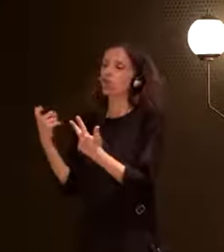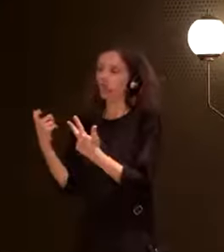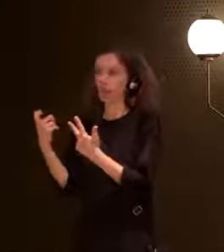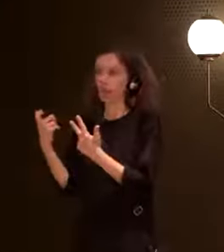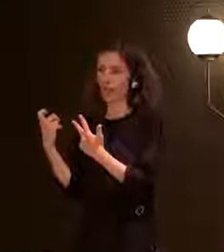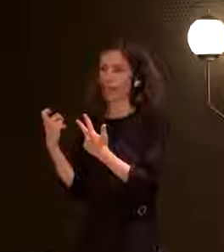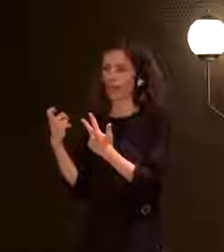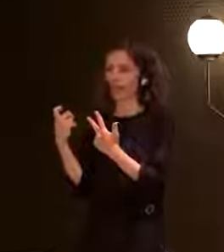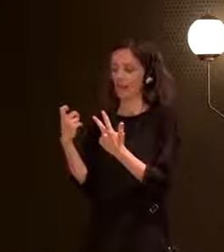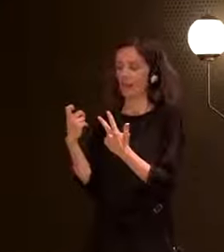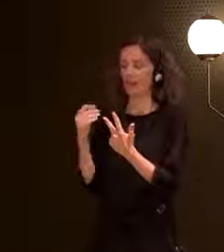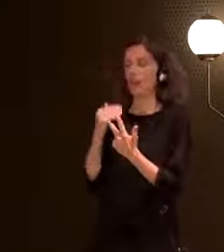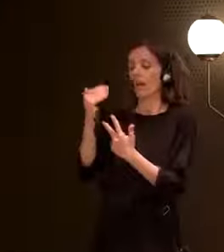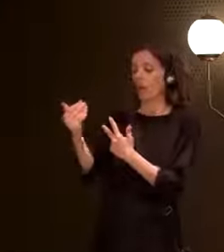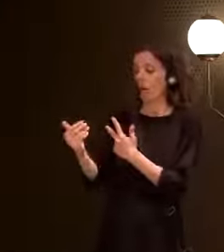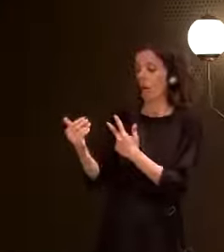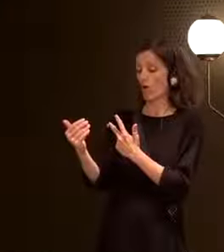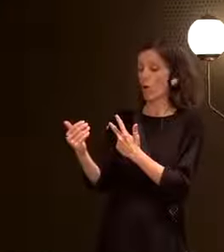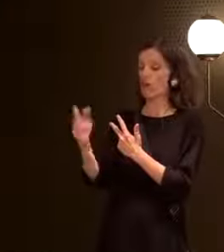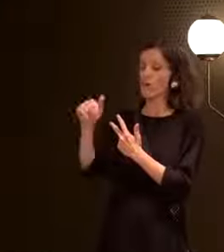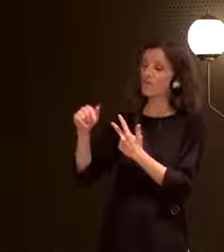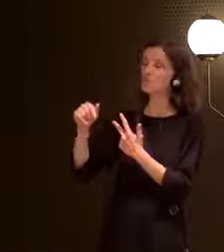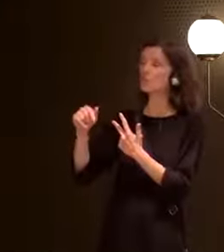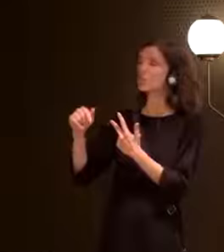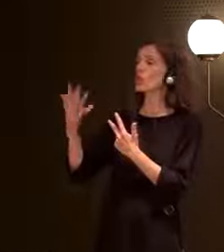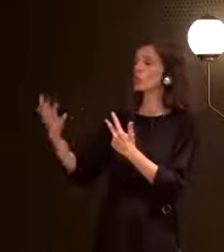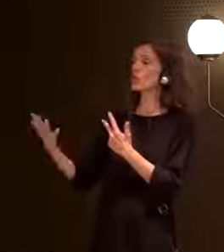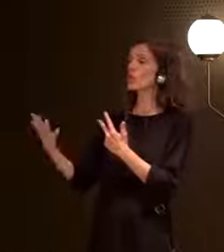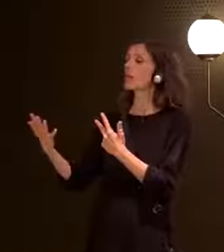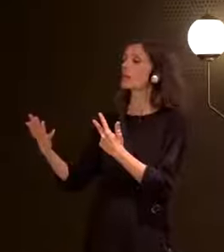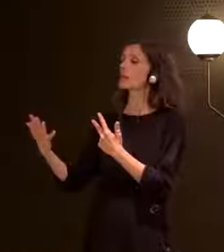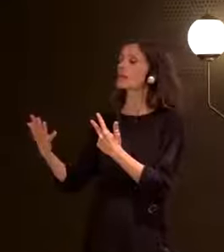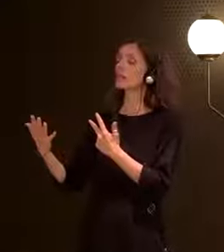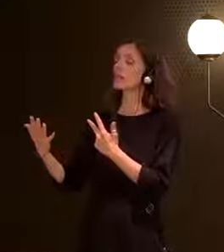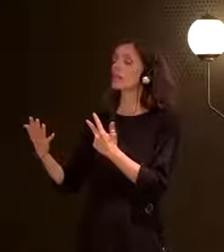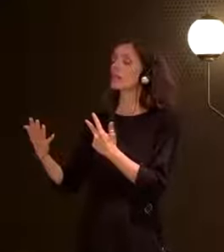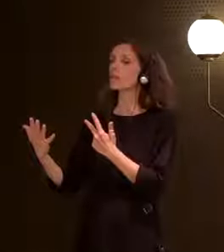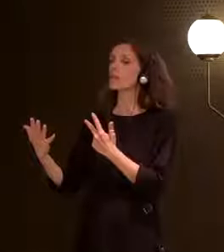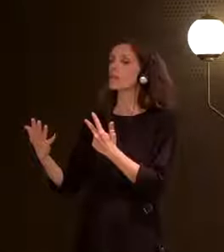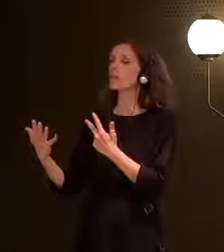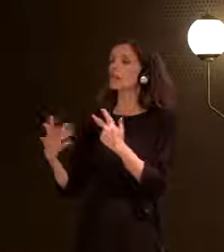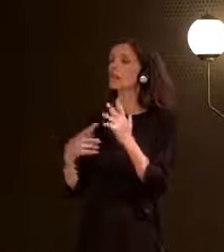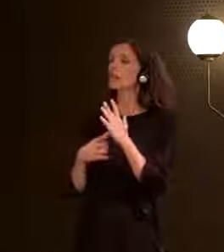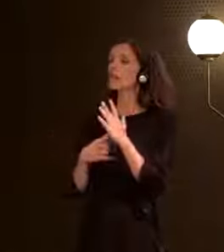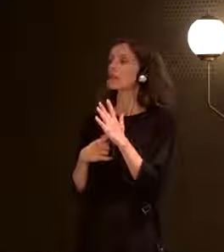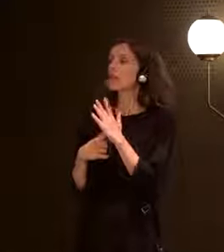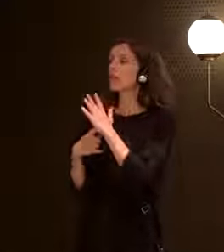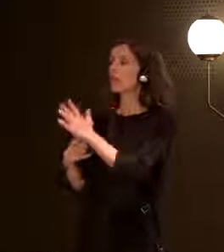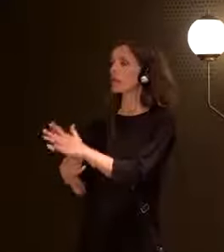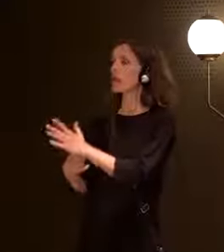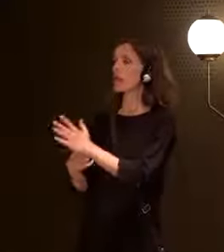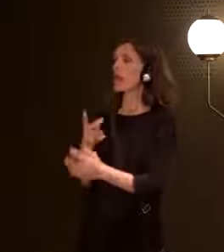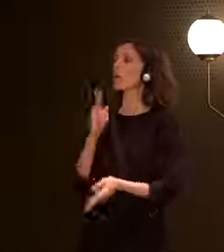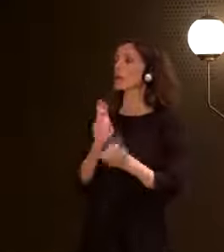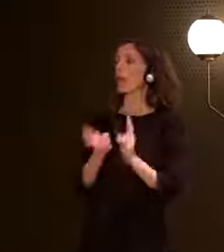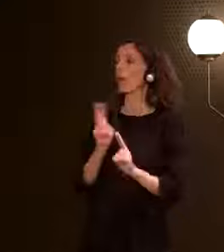forth. Occasionally, we'd ask the students to count. One student would count together with the whole class. So how